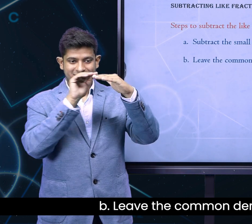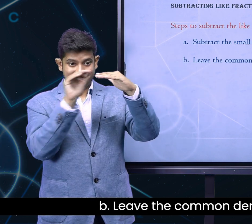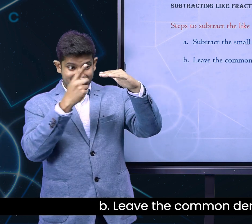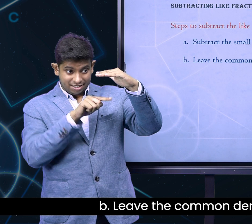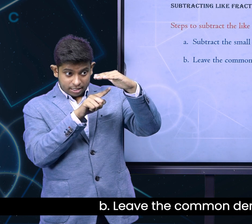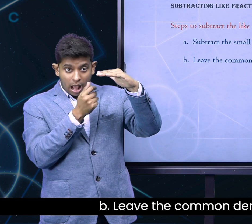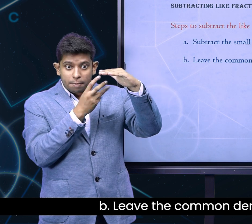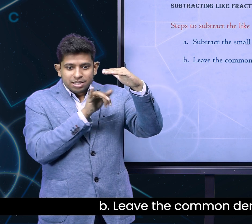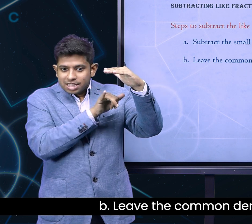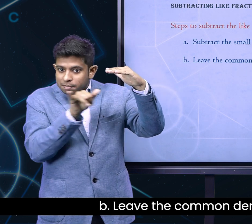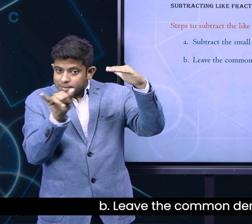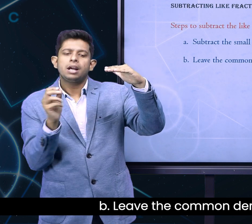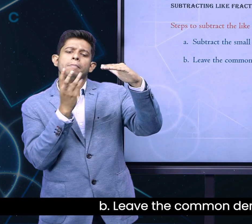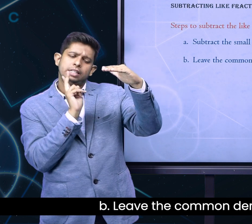Leave the common denominator same.